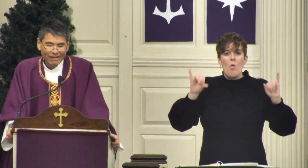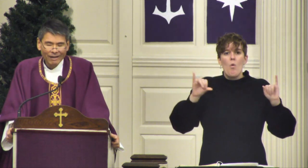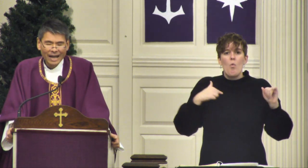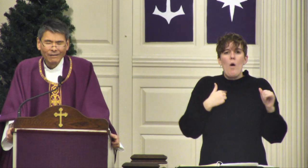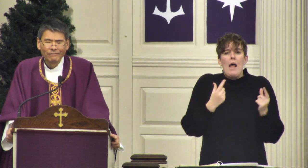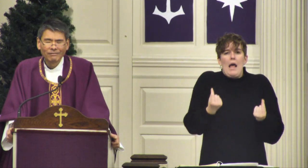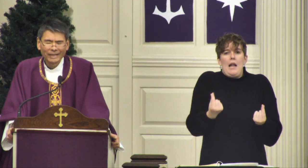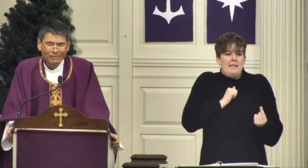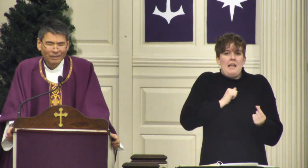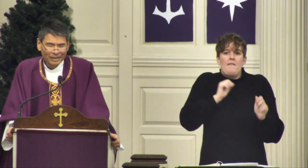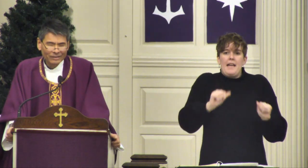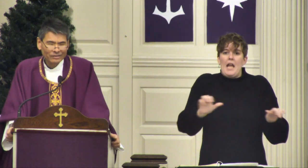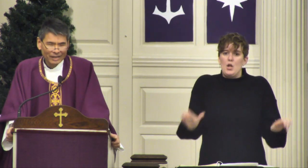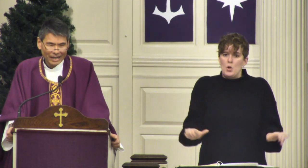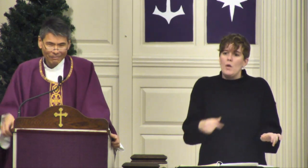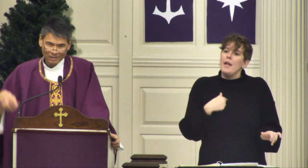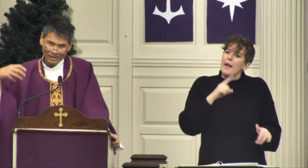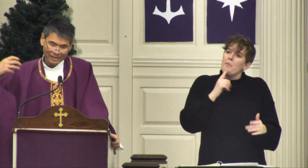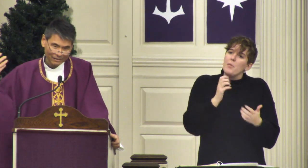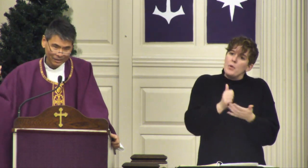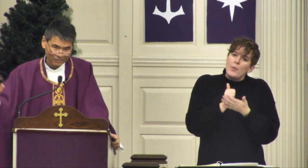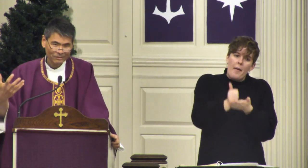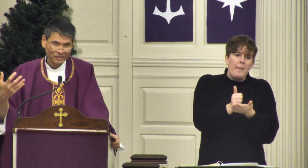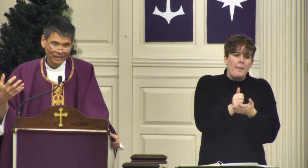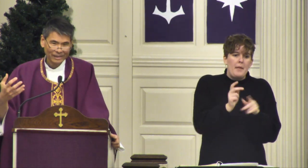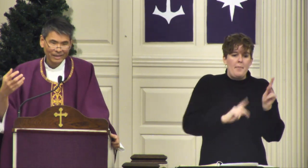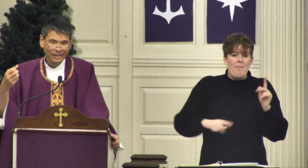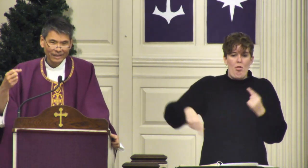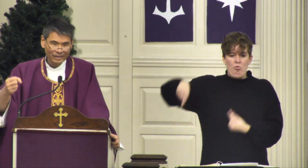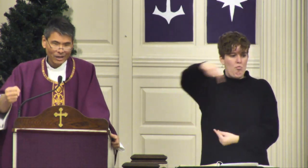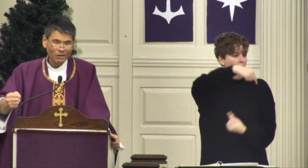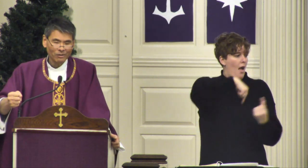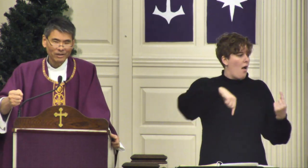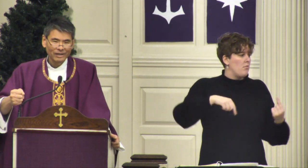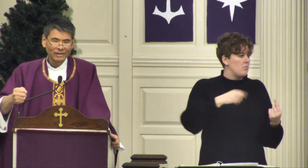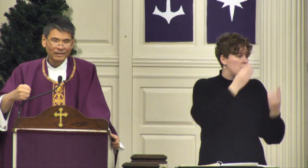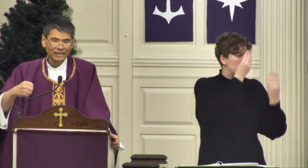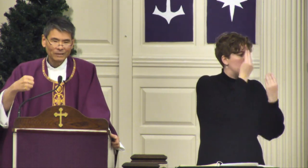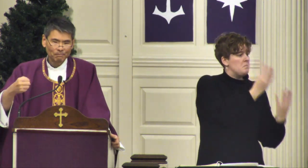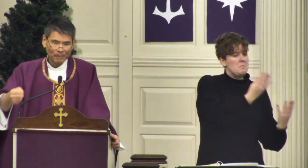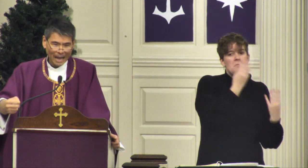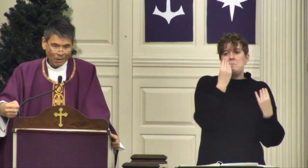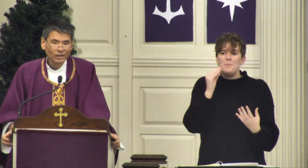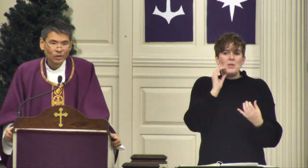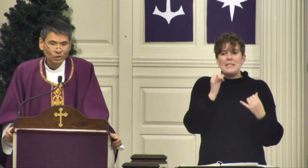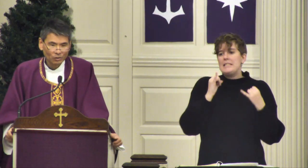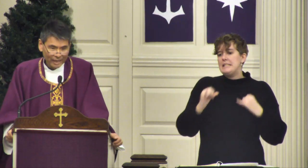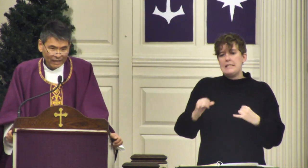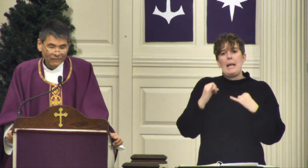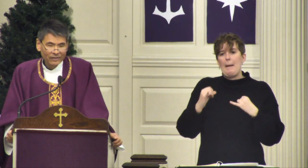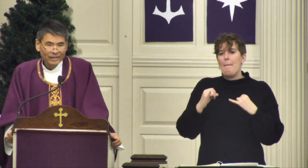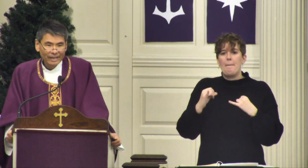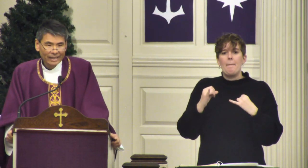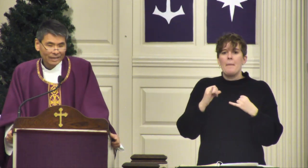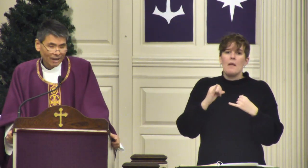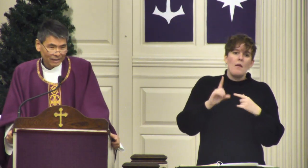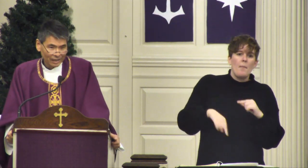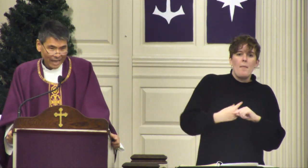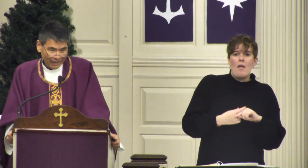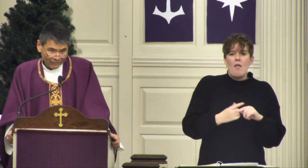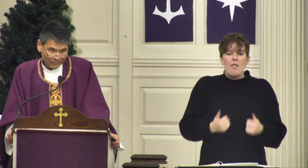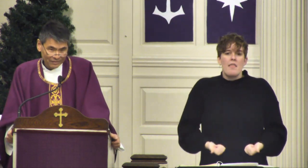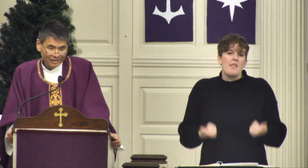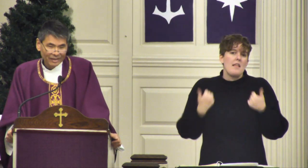I really want to help those around me know this power to live in God's